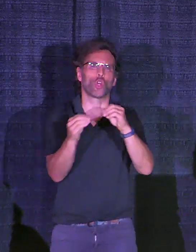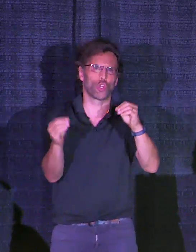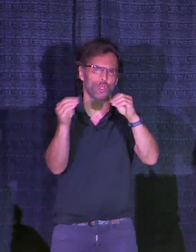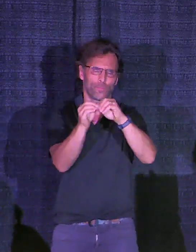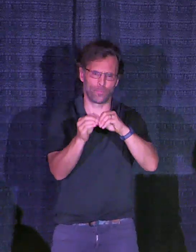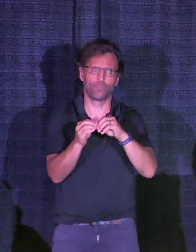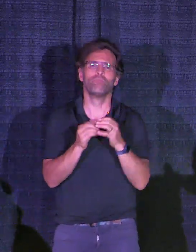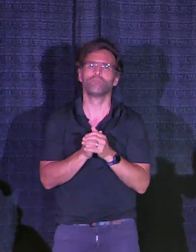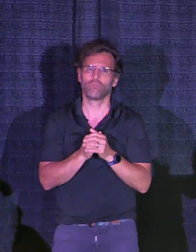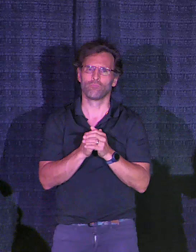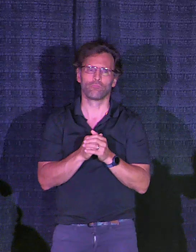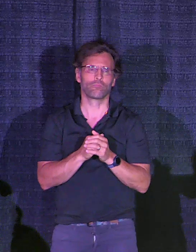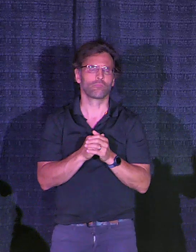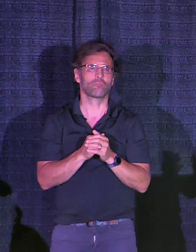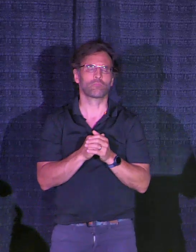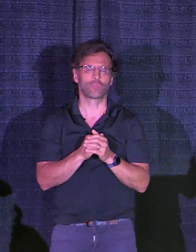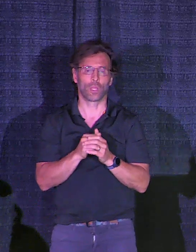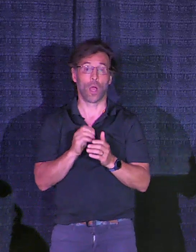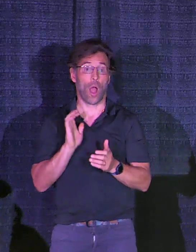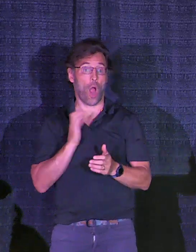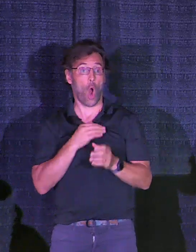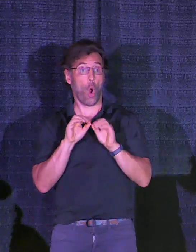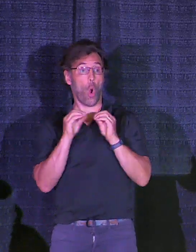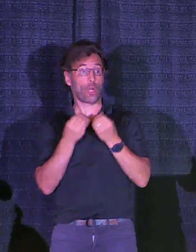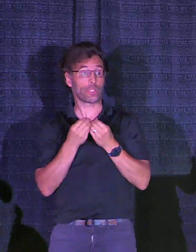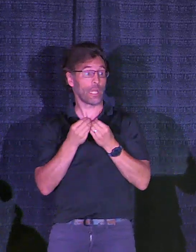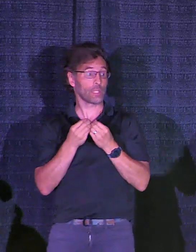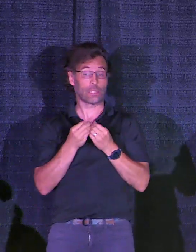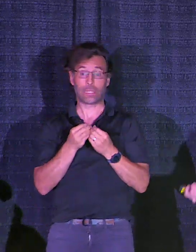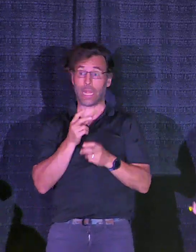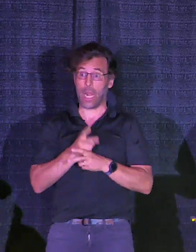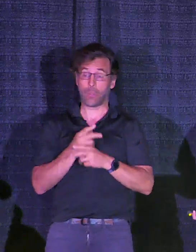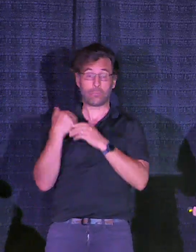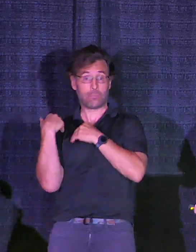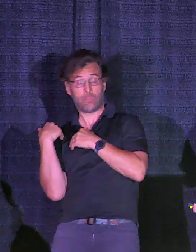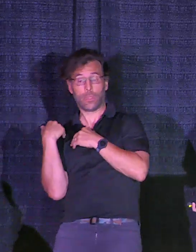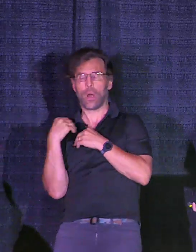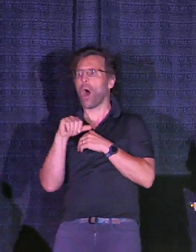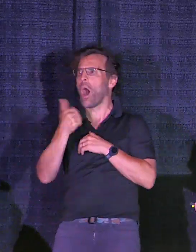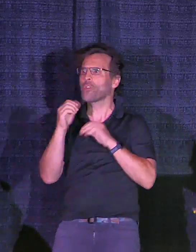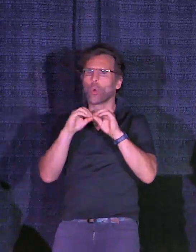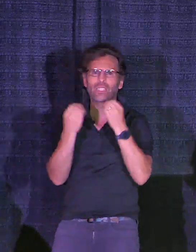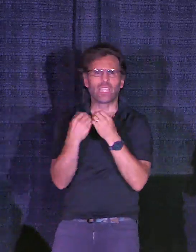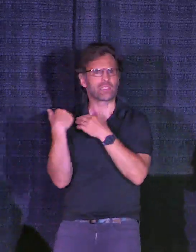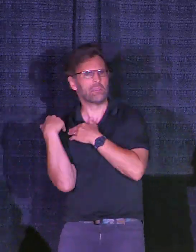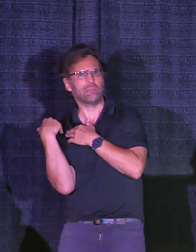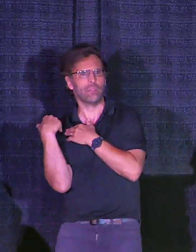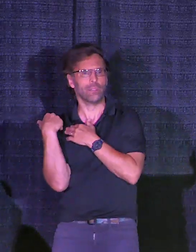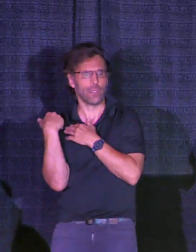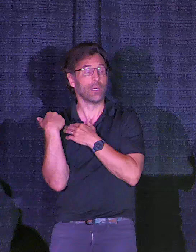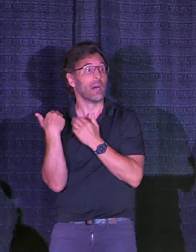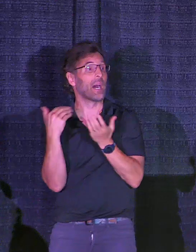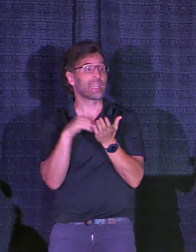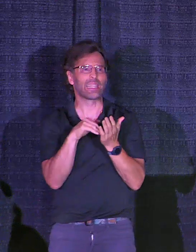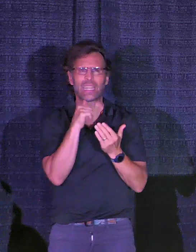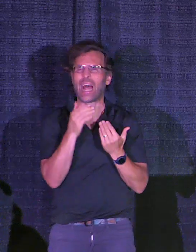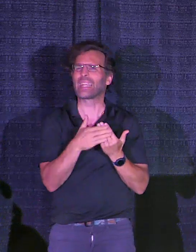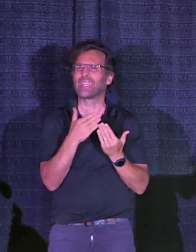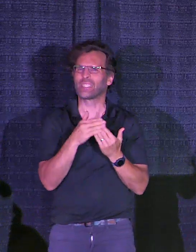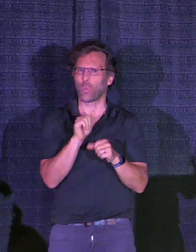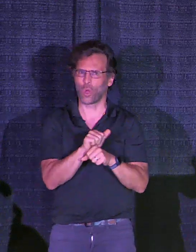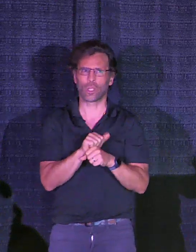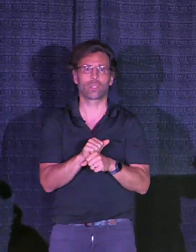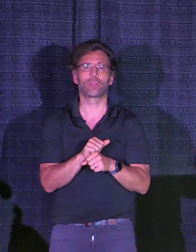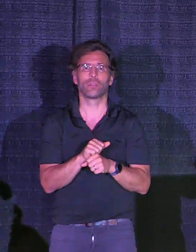further, holding our organization accountable, holding other organizations accountable. Again, it's not easy work,